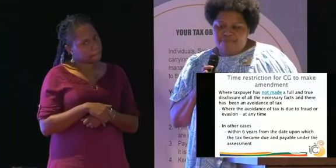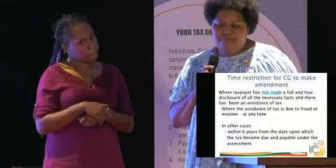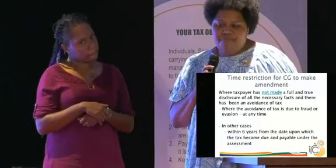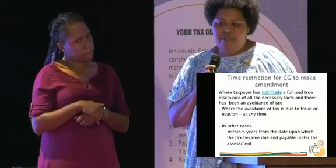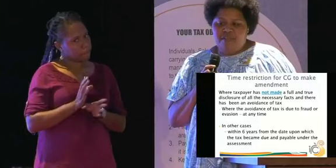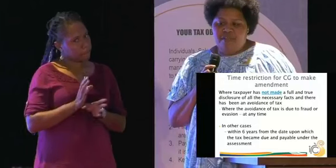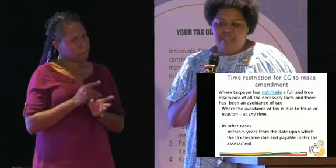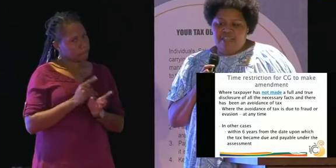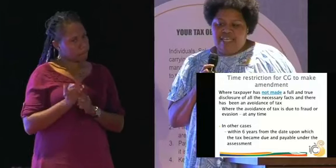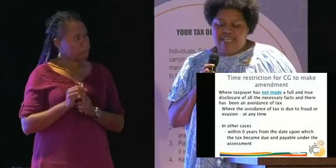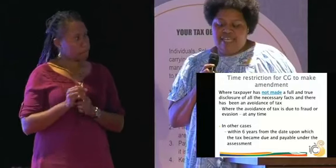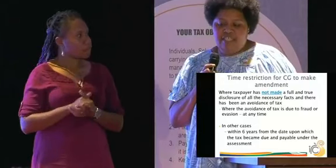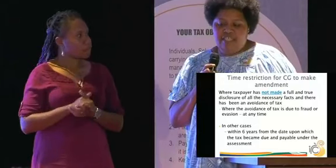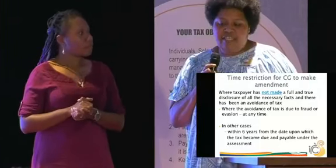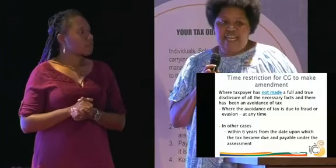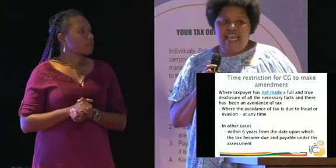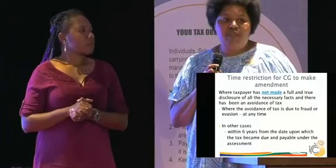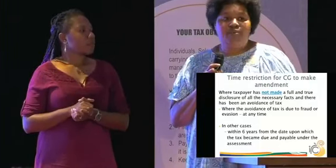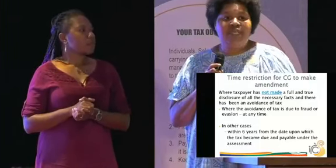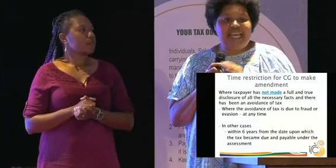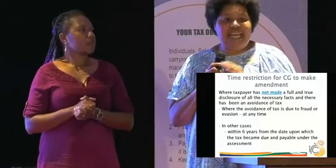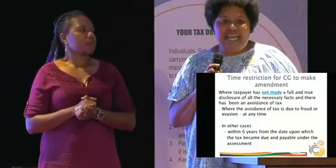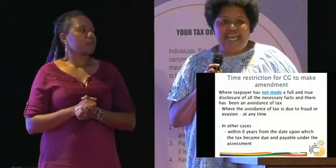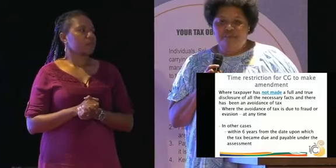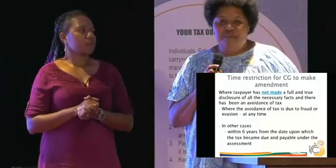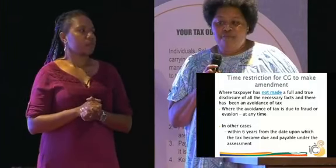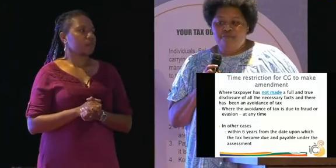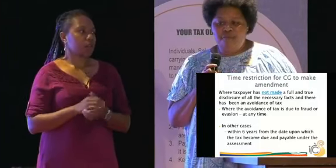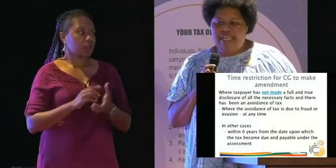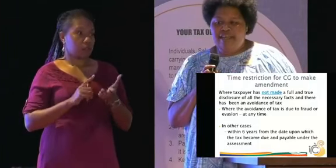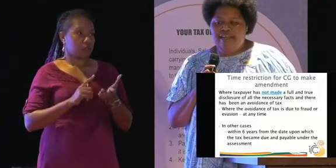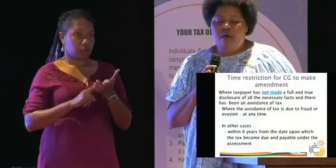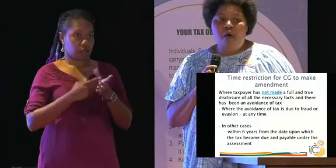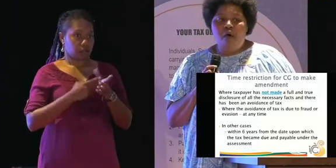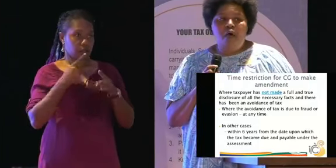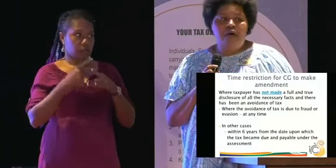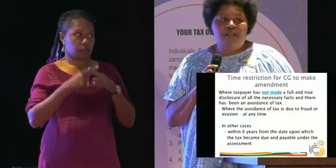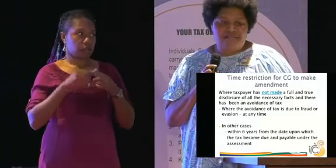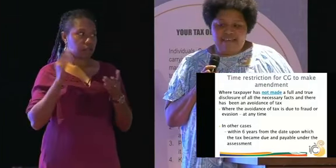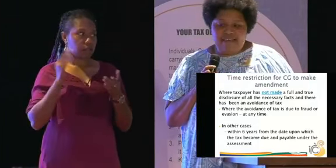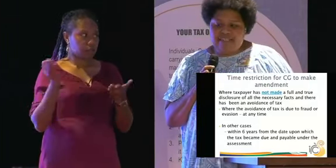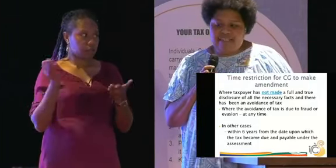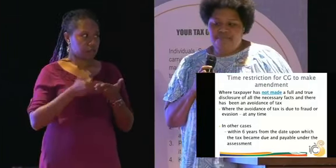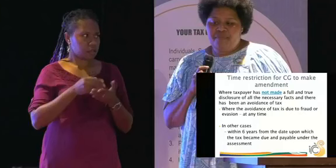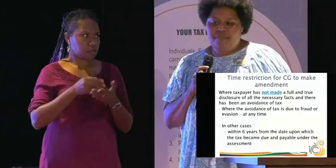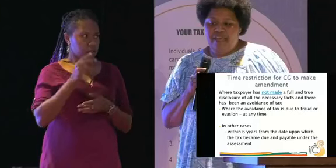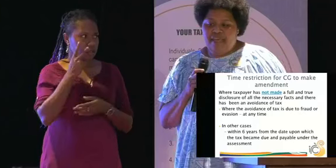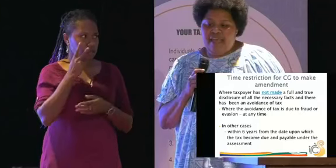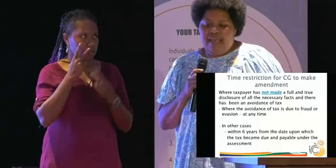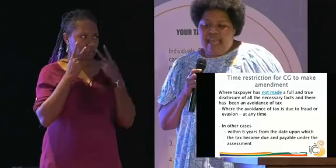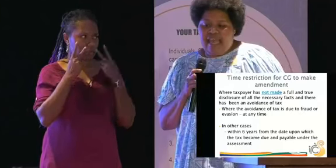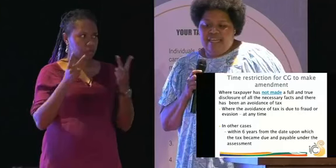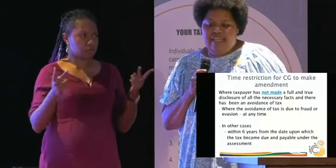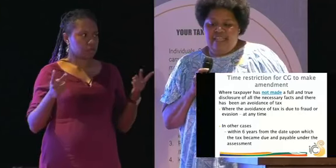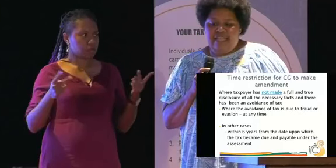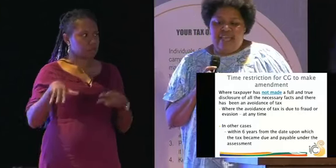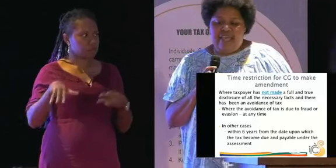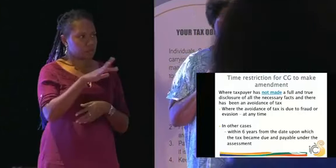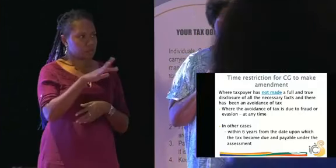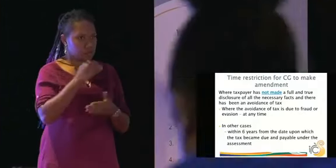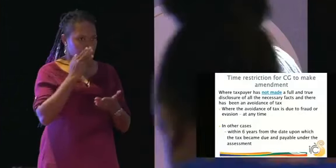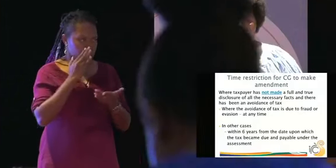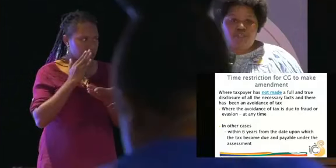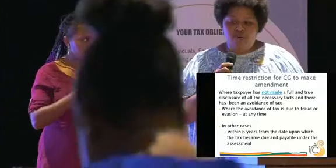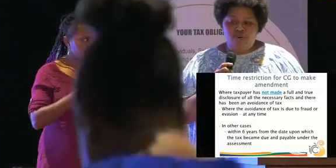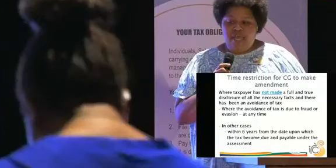the tax return and you declare fully all the facts, and there